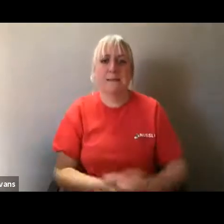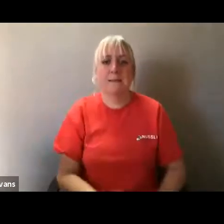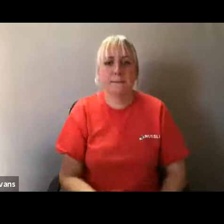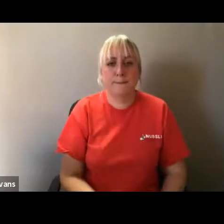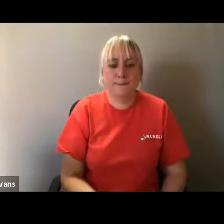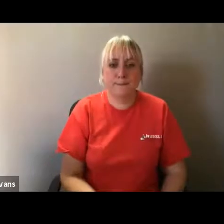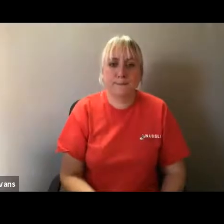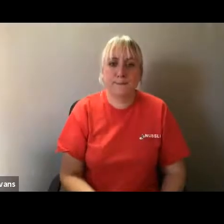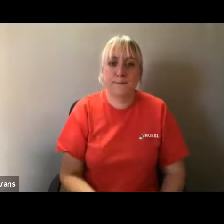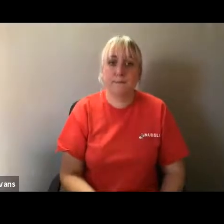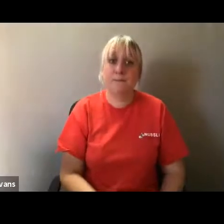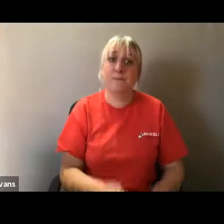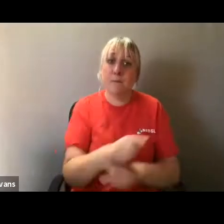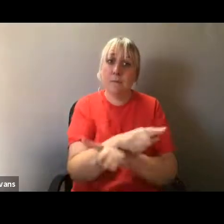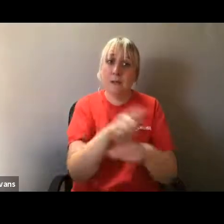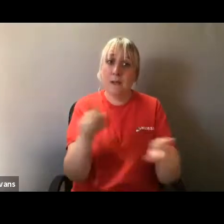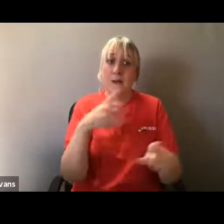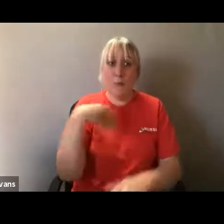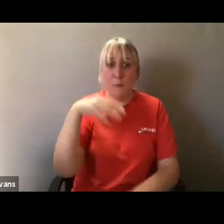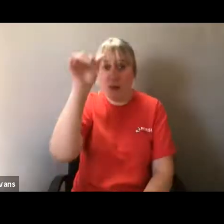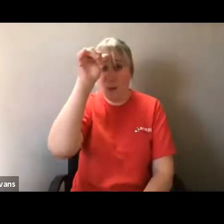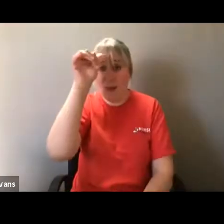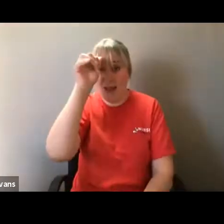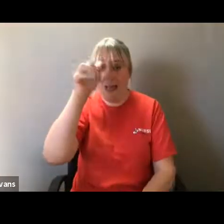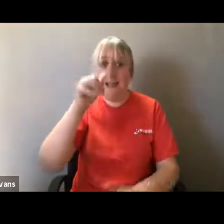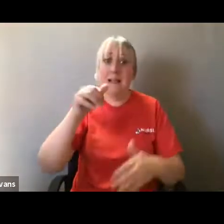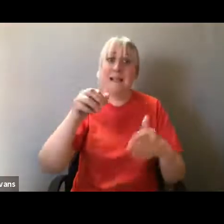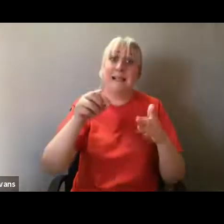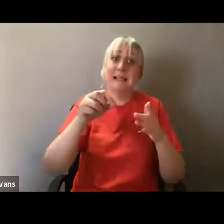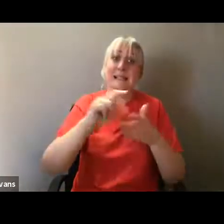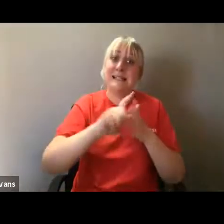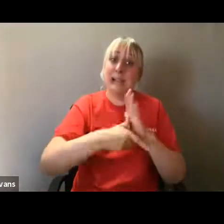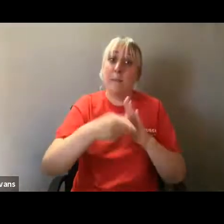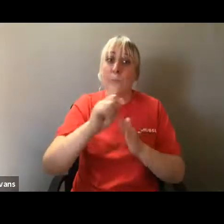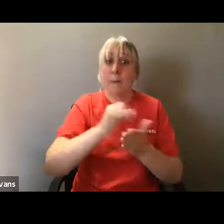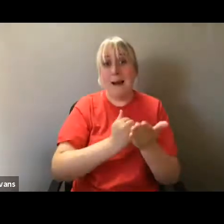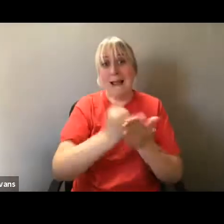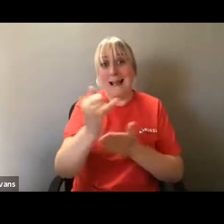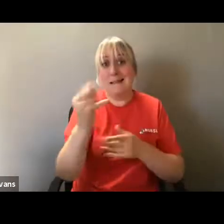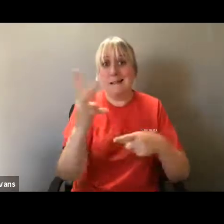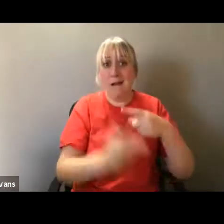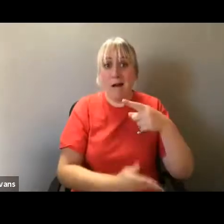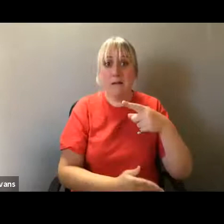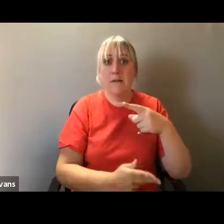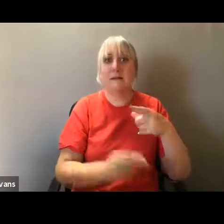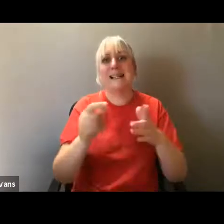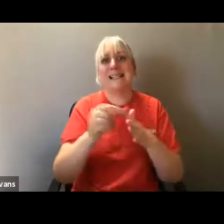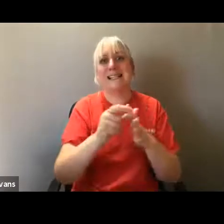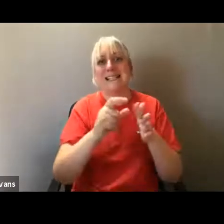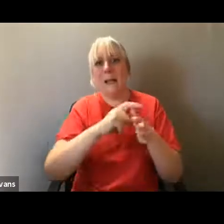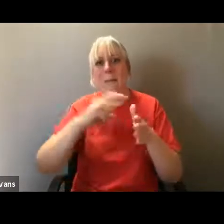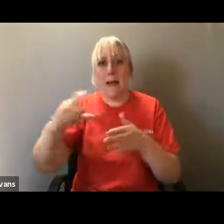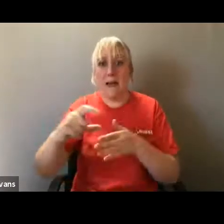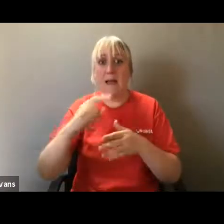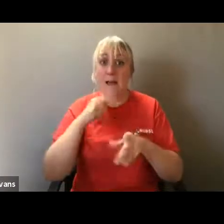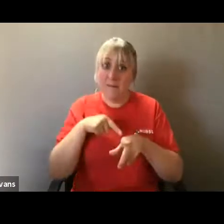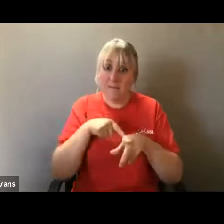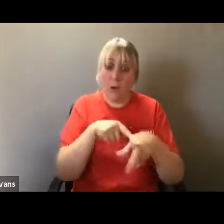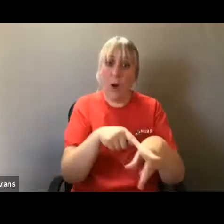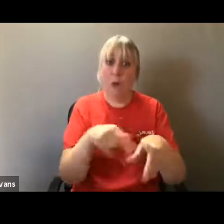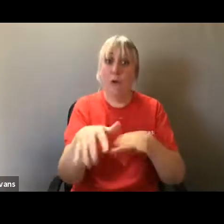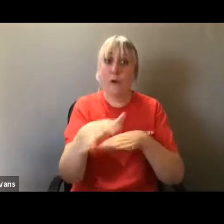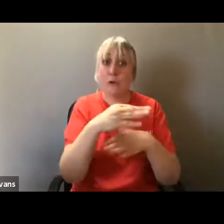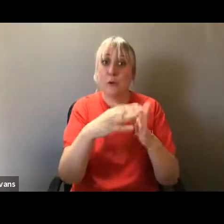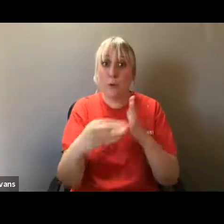As people will be aware, Disabled People Against Cuts, DPAC, follows a social model of disability. This is one of